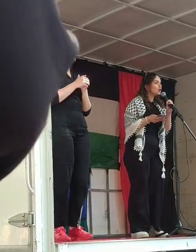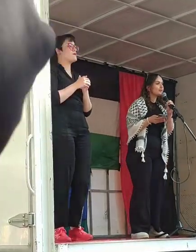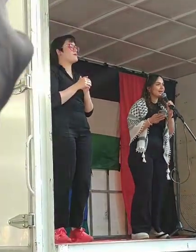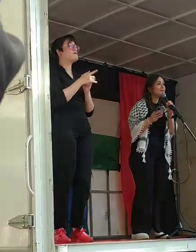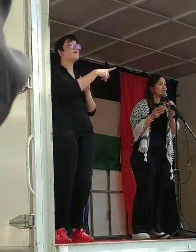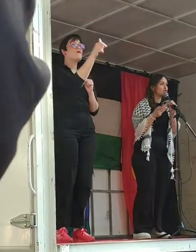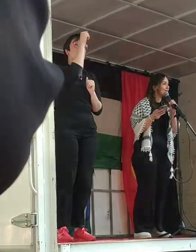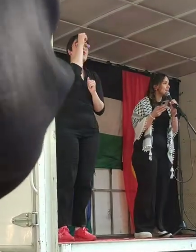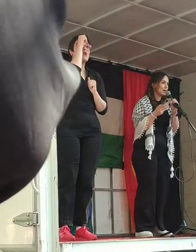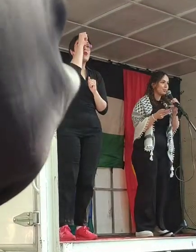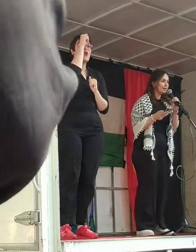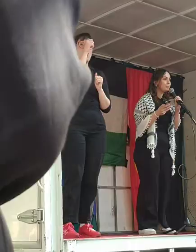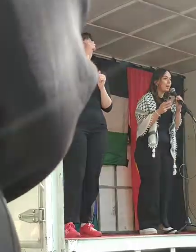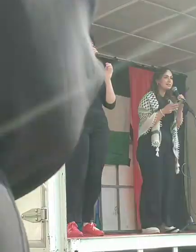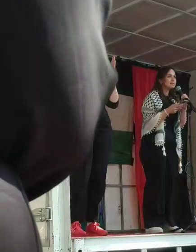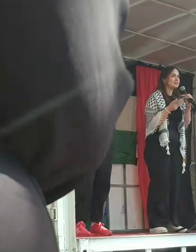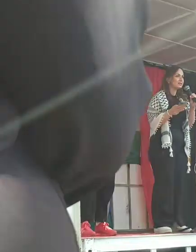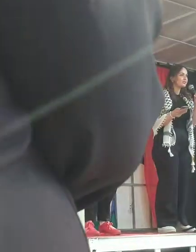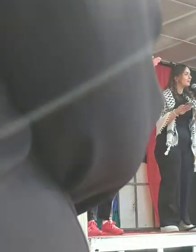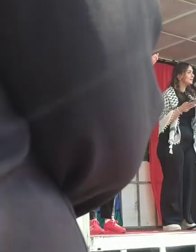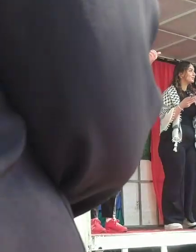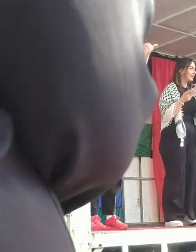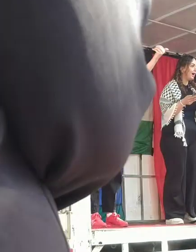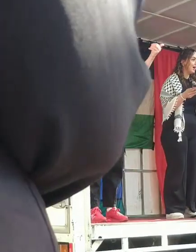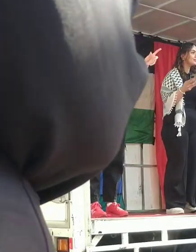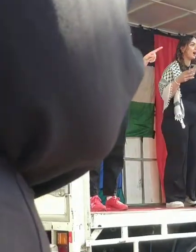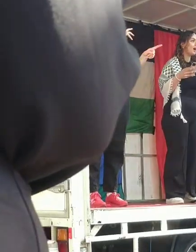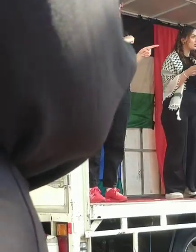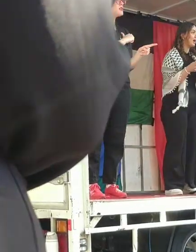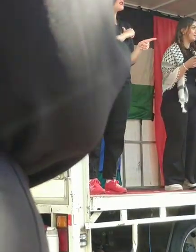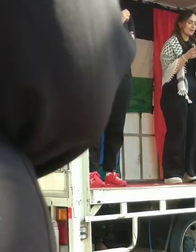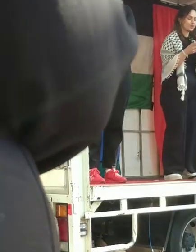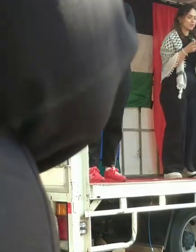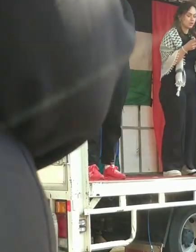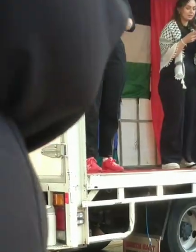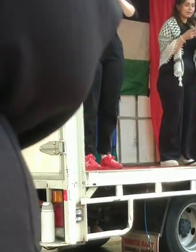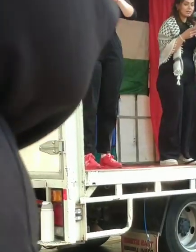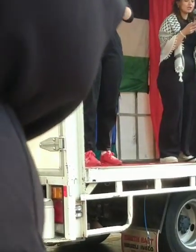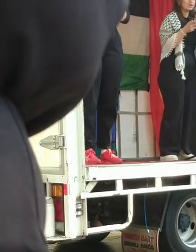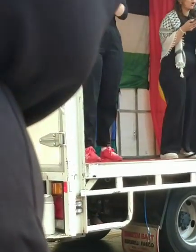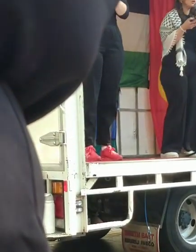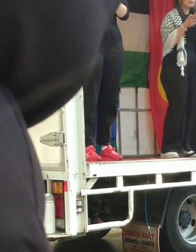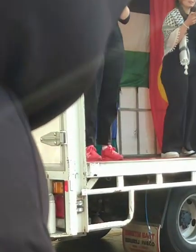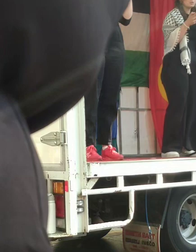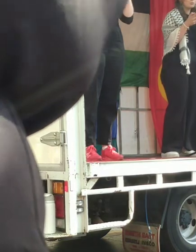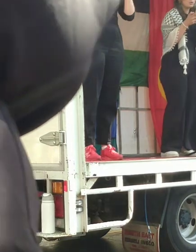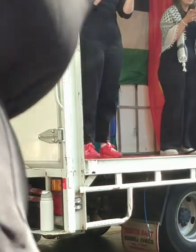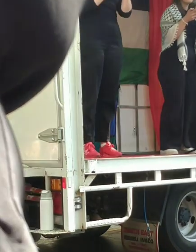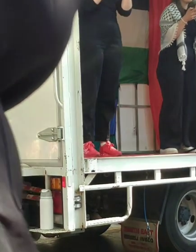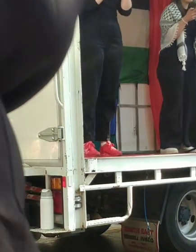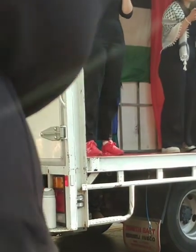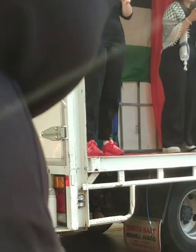Did you know that even the streets are separated? Palestinians and Israelis' cars can't drive in the same street. Did you know that to